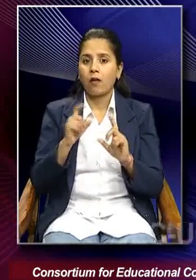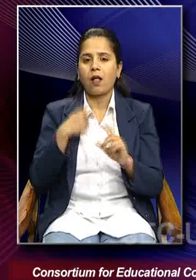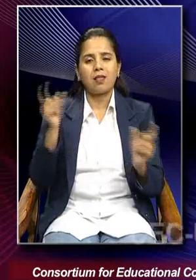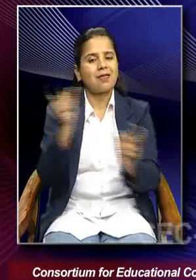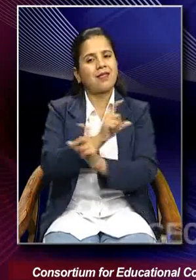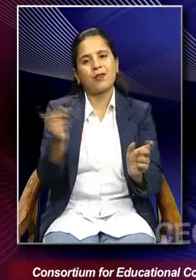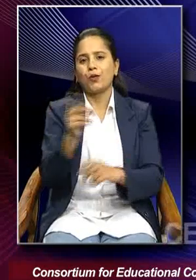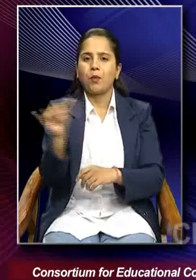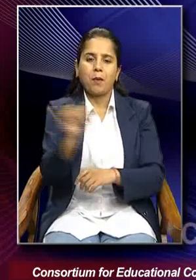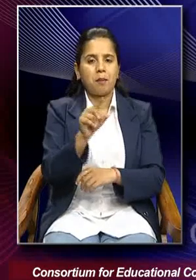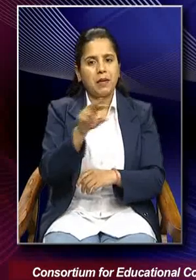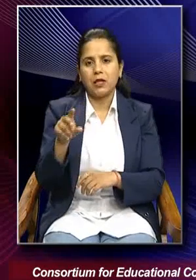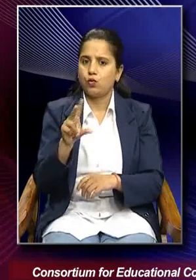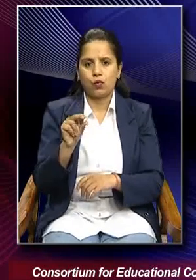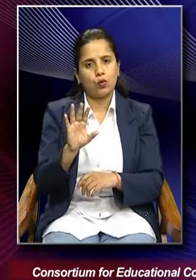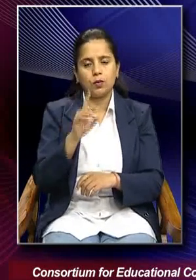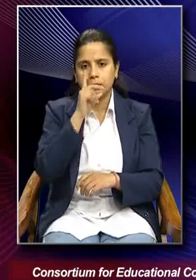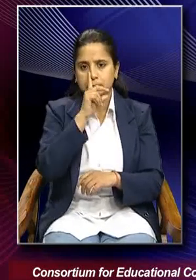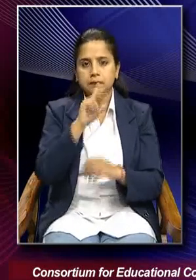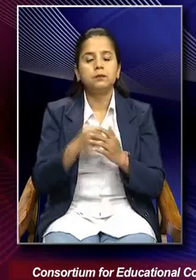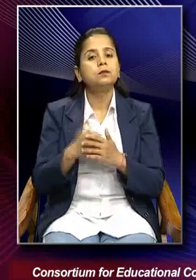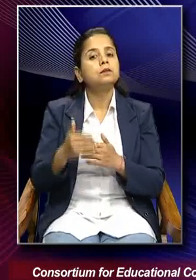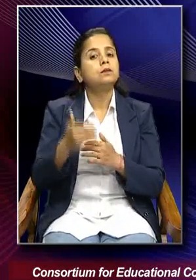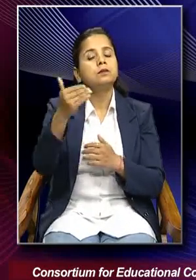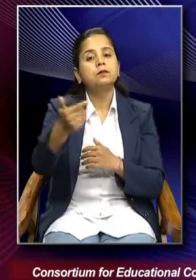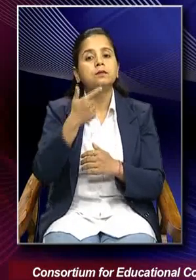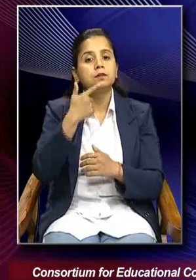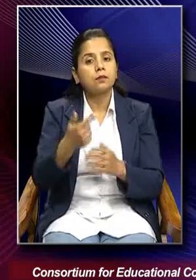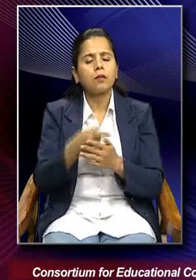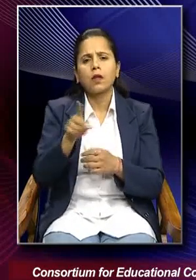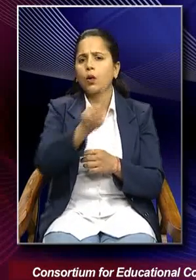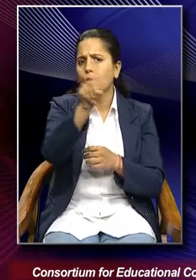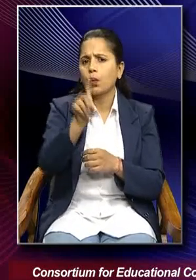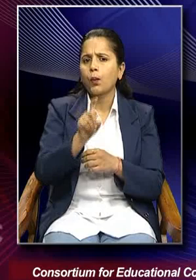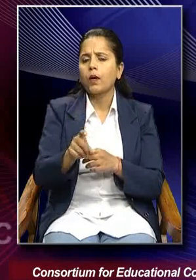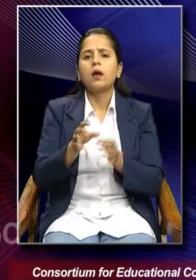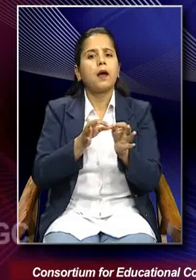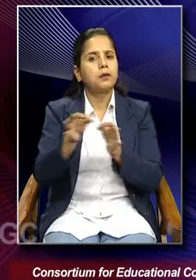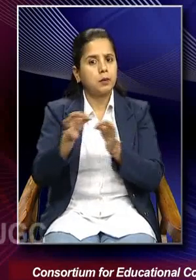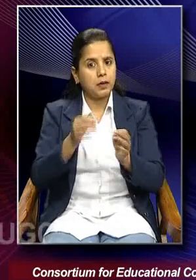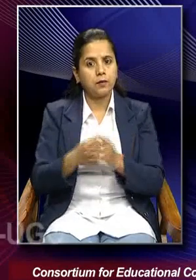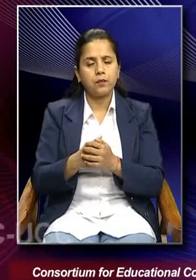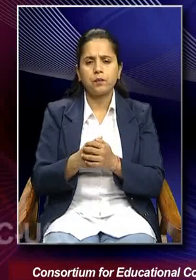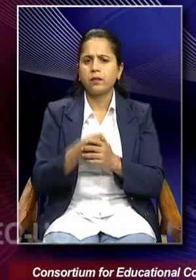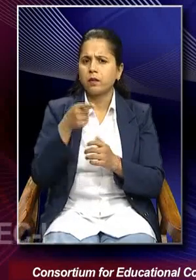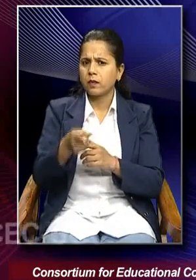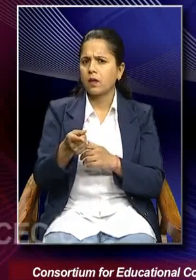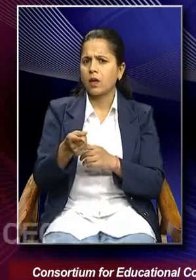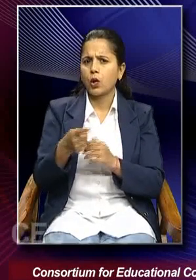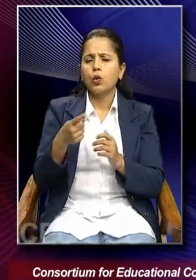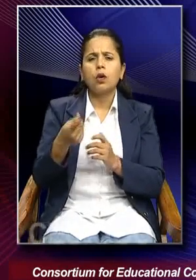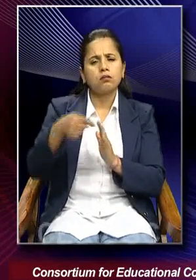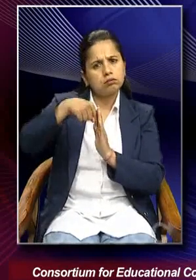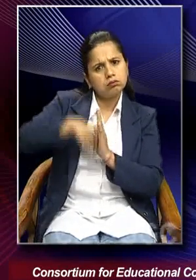these terms. Now the question arises that where does the root